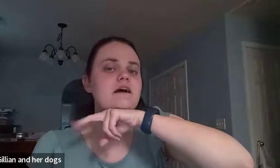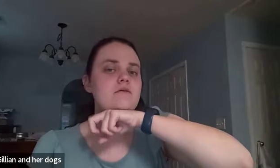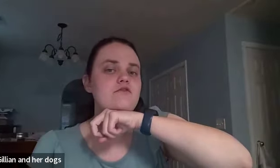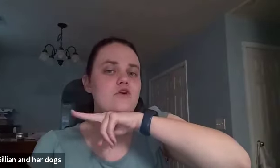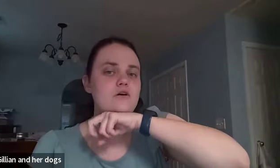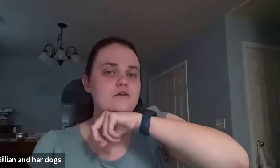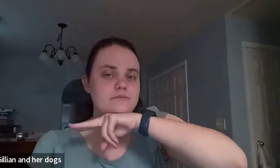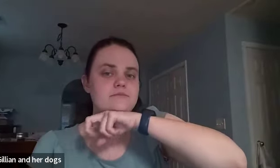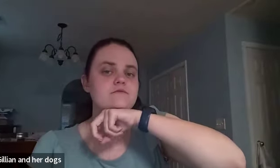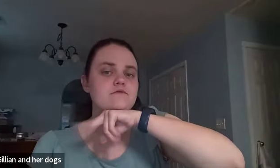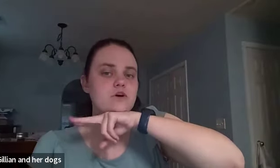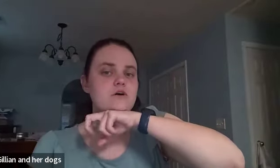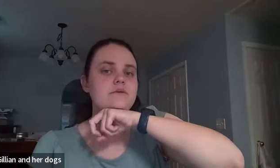out frog, frog.